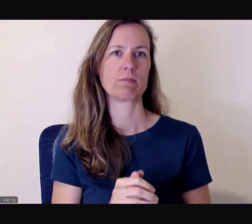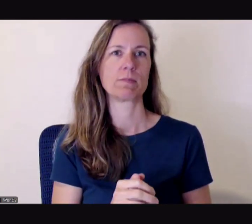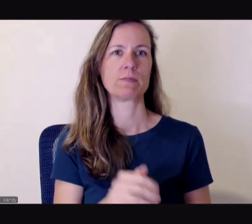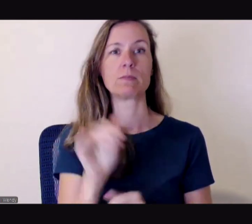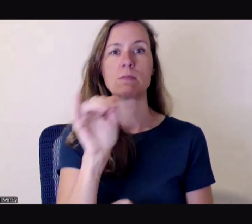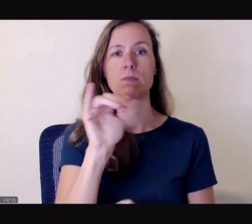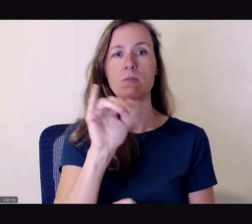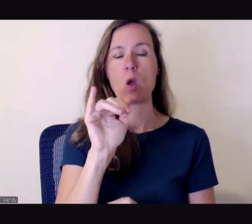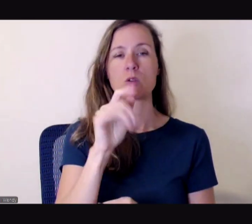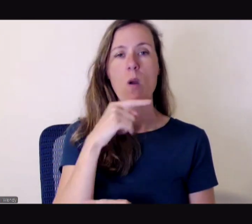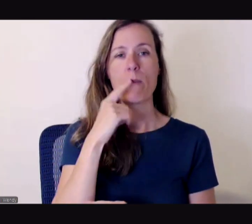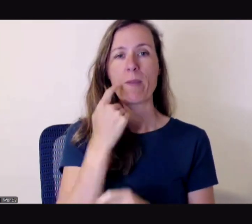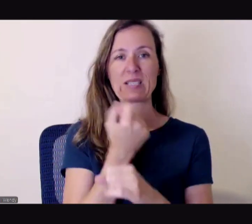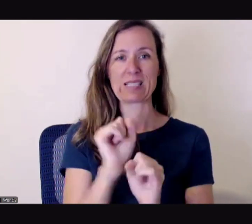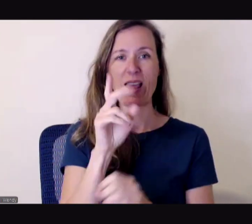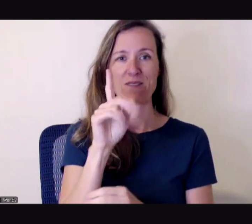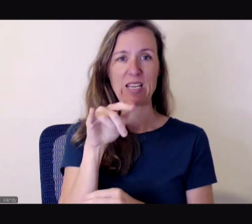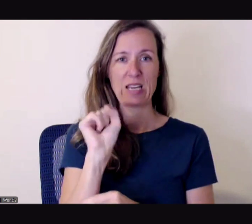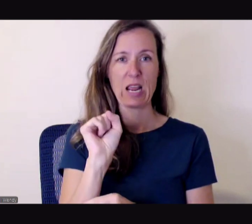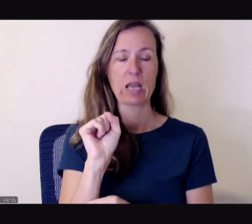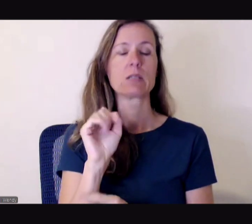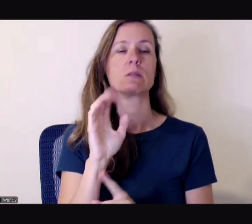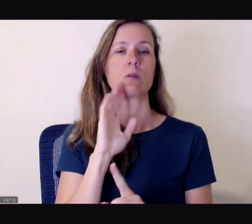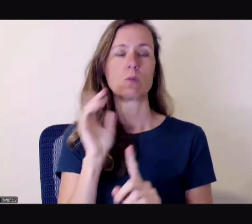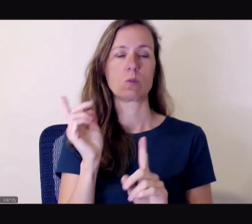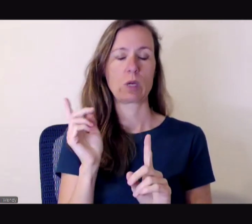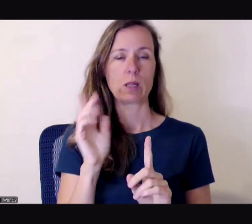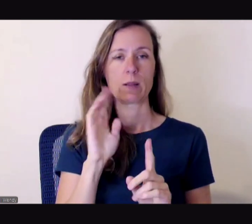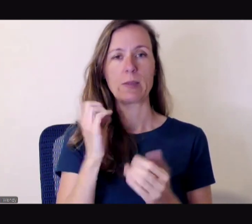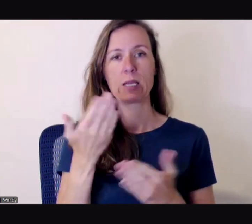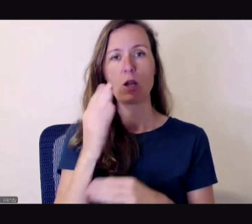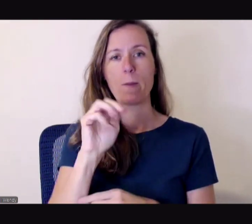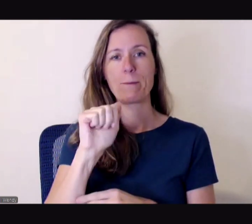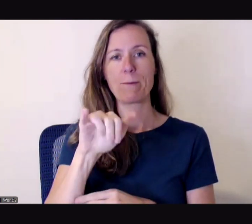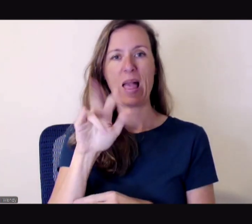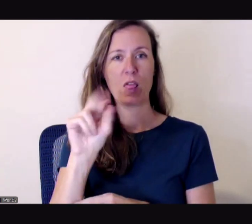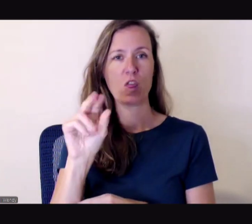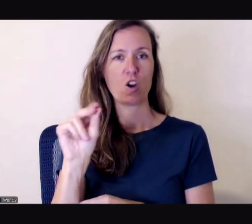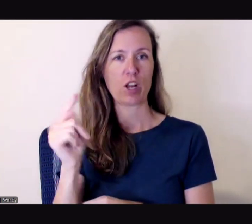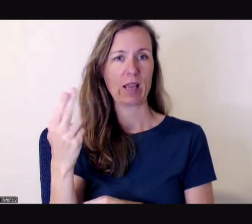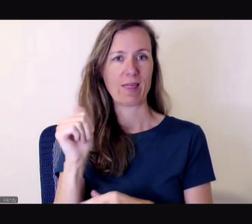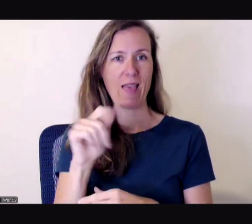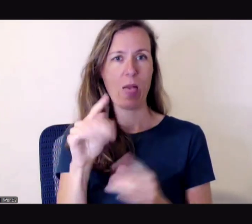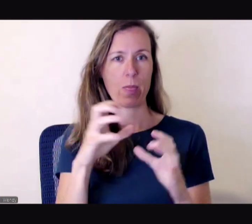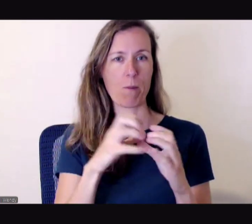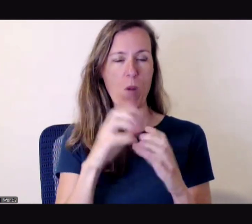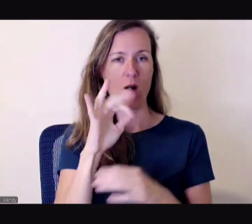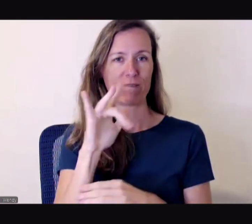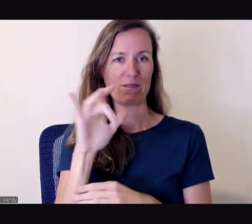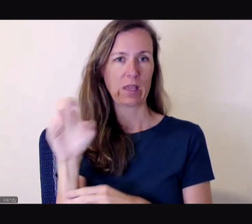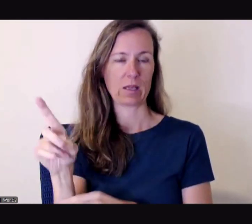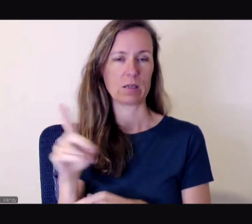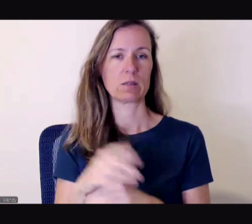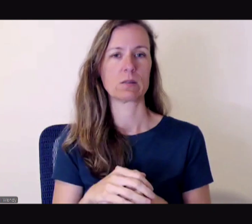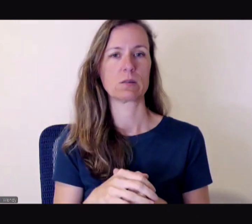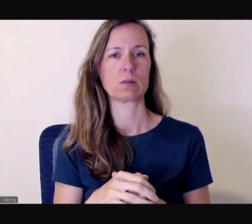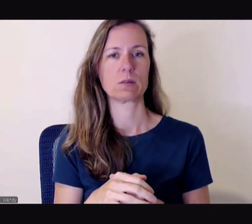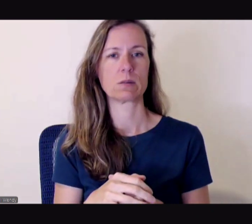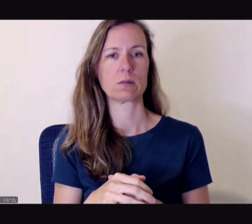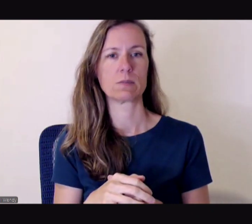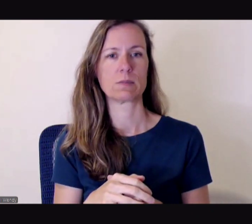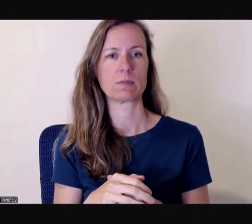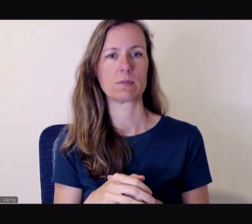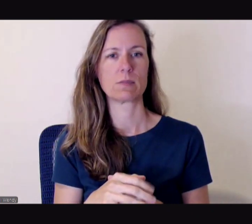up fast, May 30th. Down at the ball field. We'll have it out in the newsletter and on social